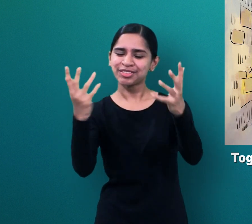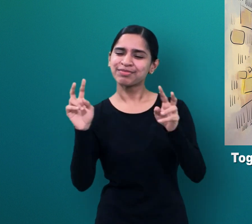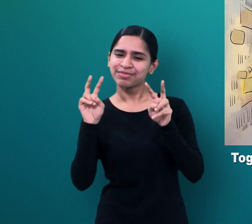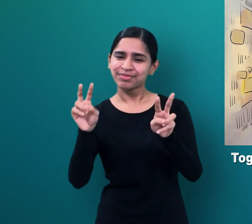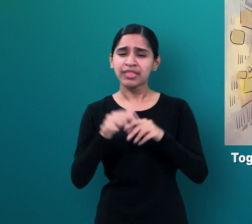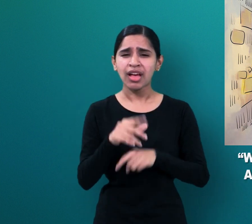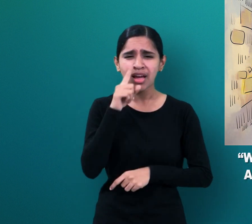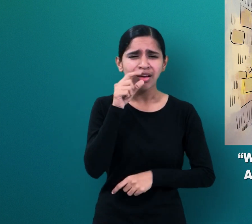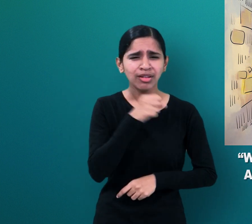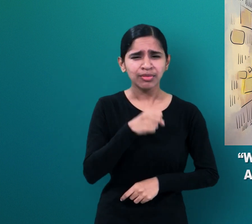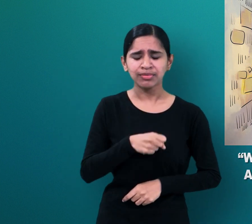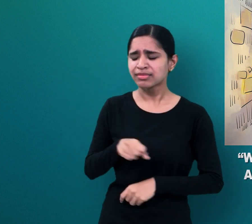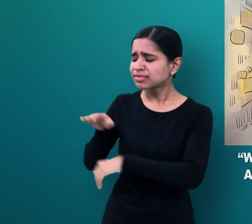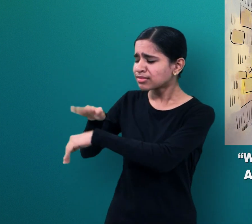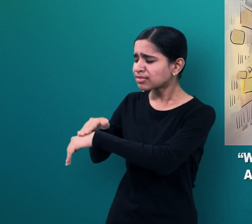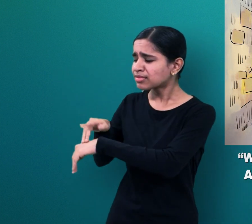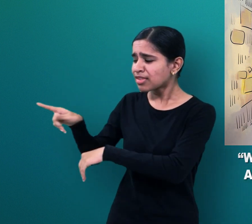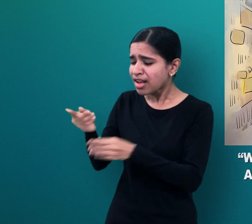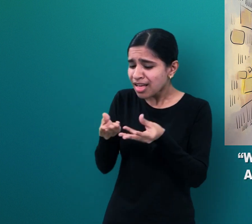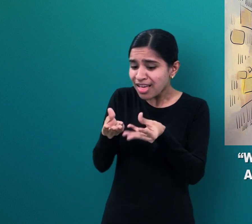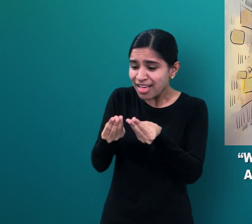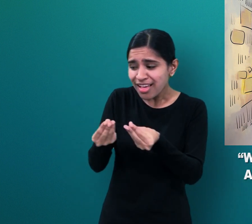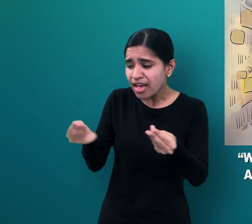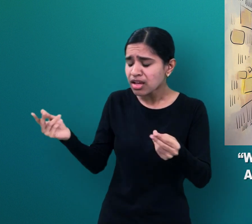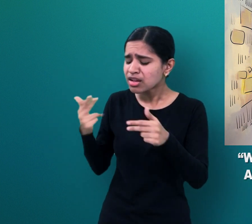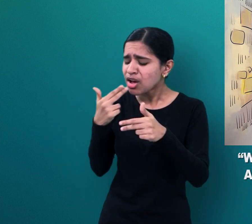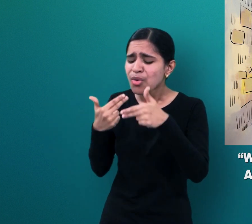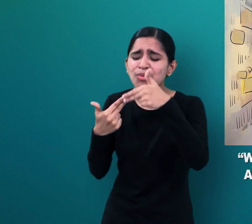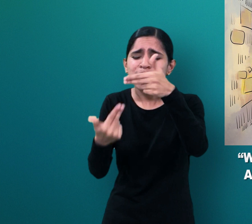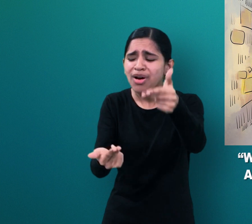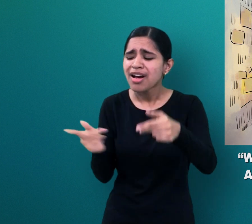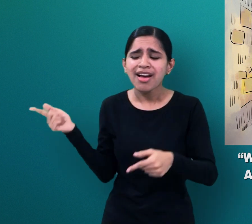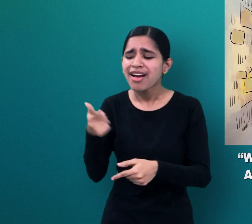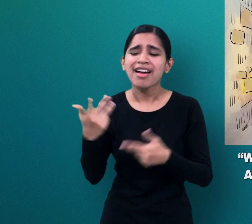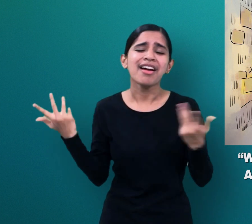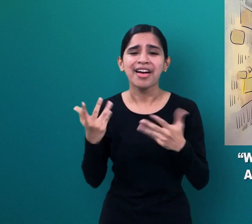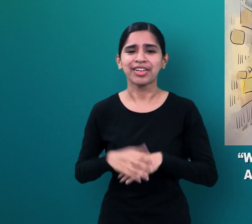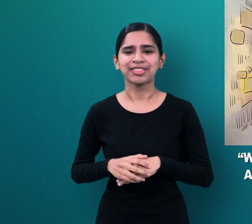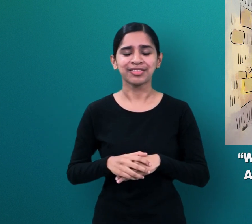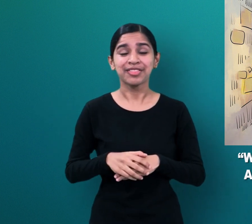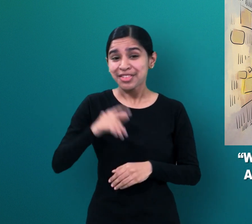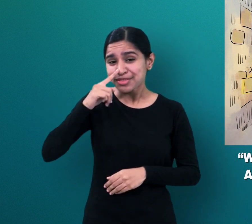What did you whisper to the Dilka? Asked Ambi. Aski gazed into the fire and shared,